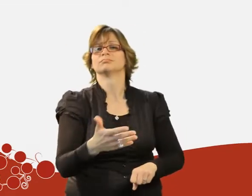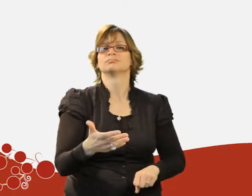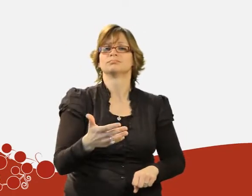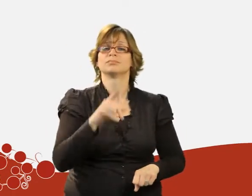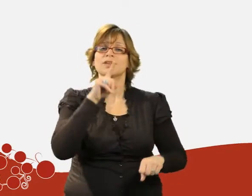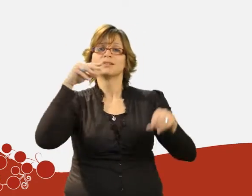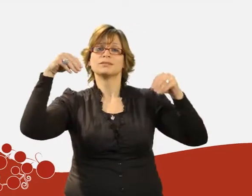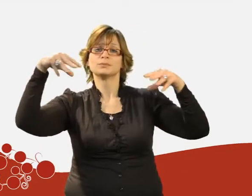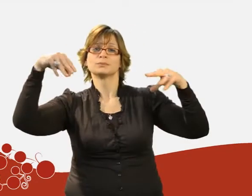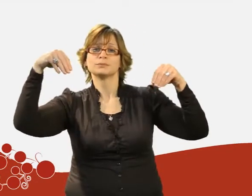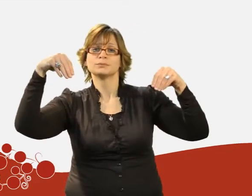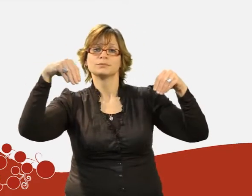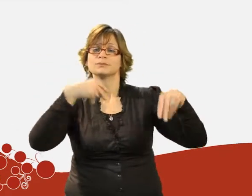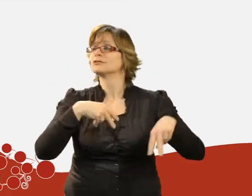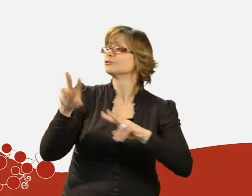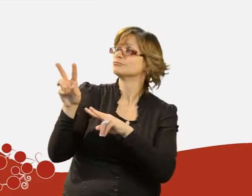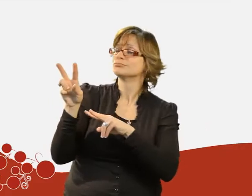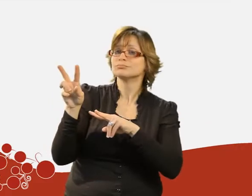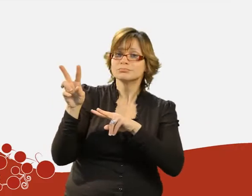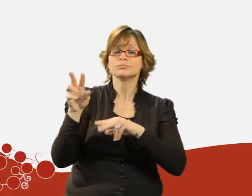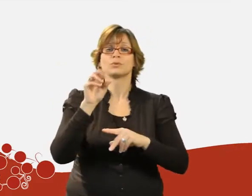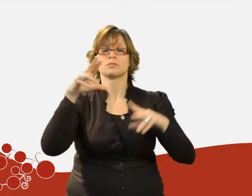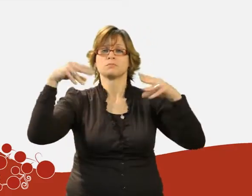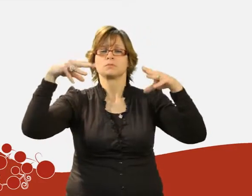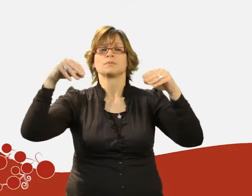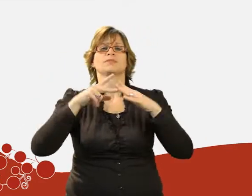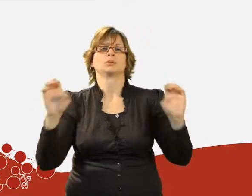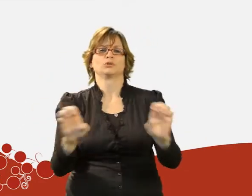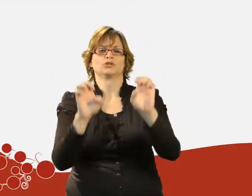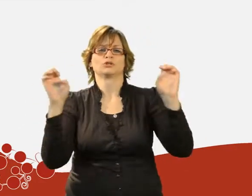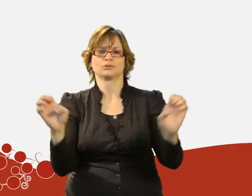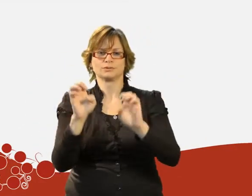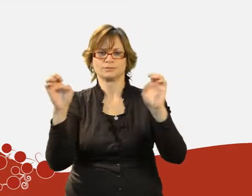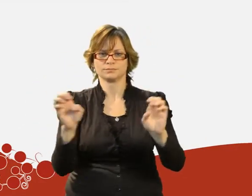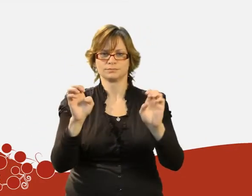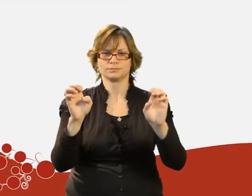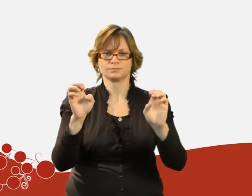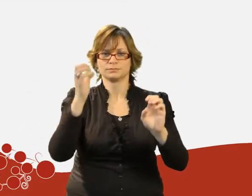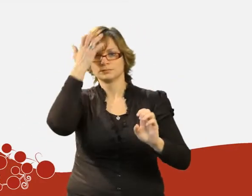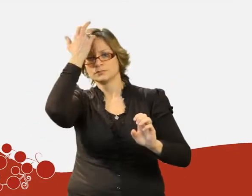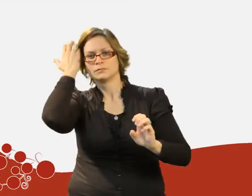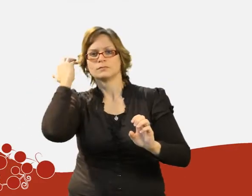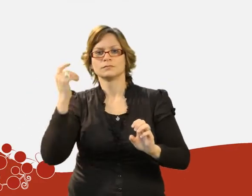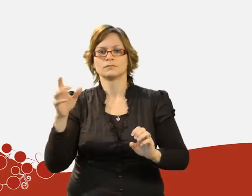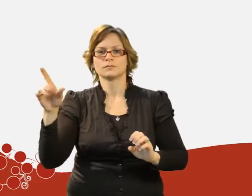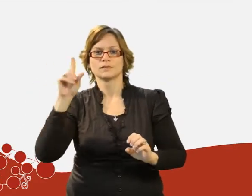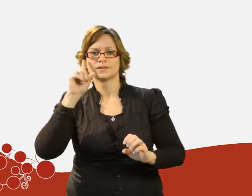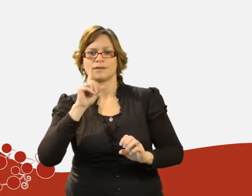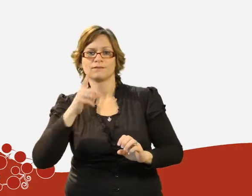or flicking the lights on and off. Keep in mind, however, that flickering the lights too fast would indicate an emergency.